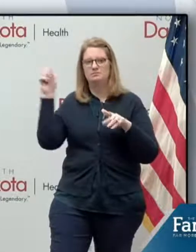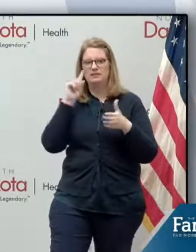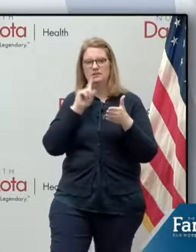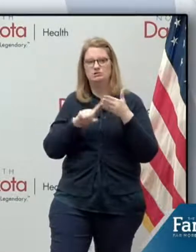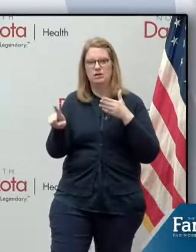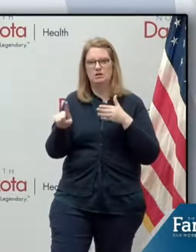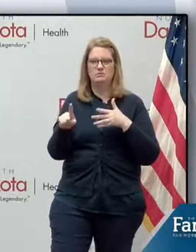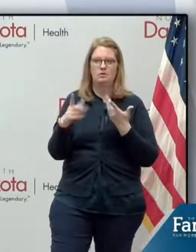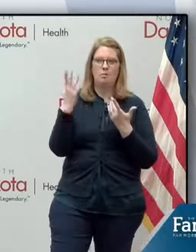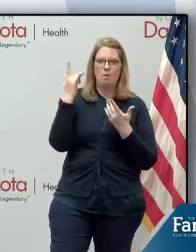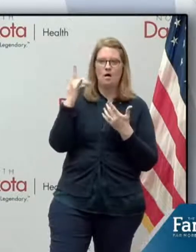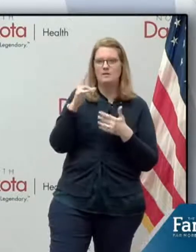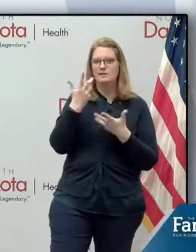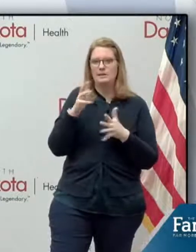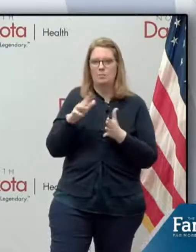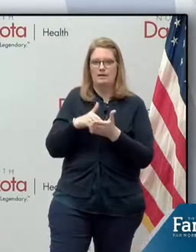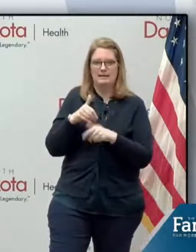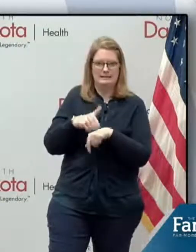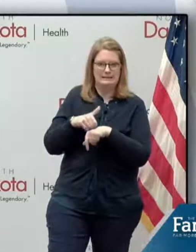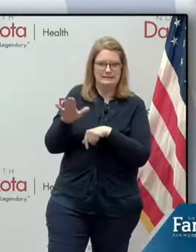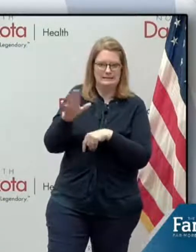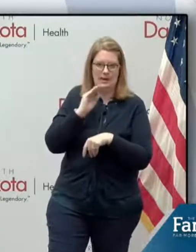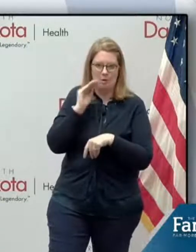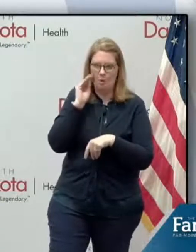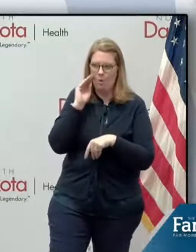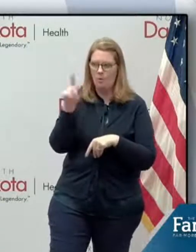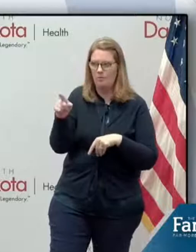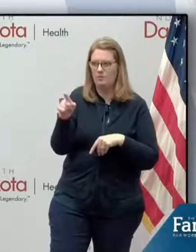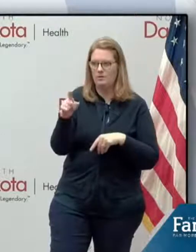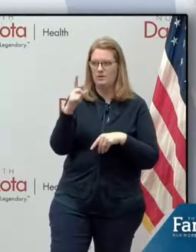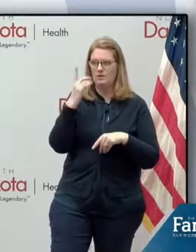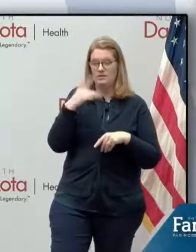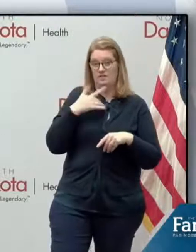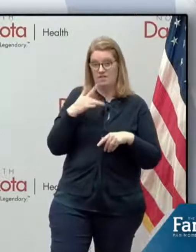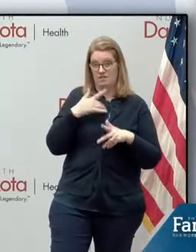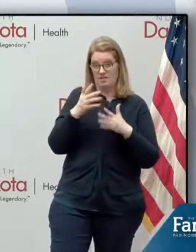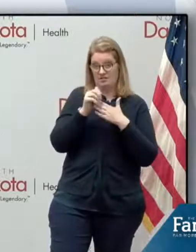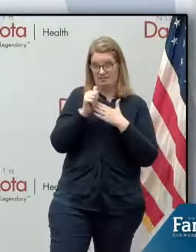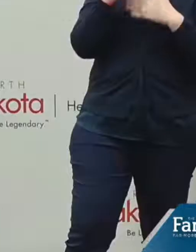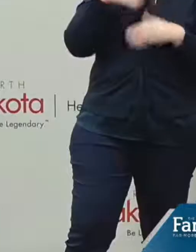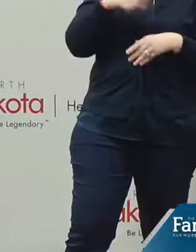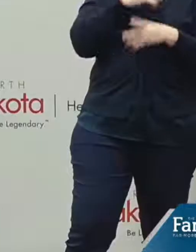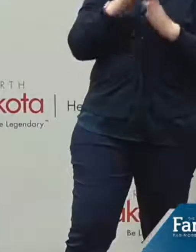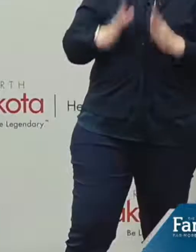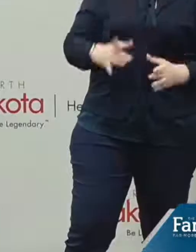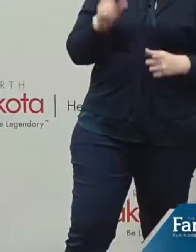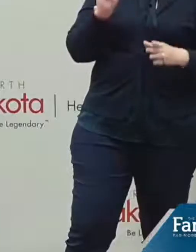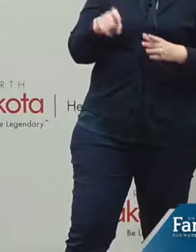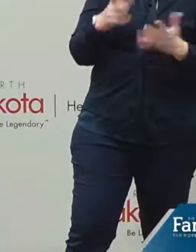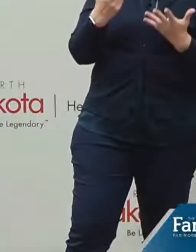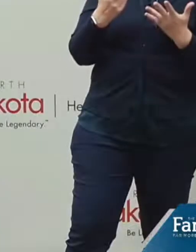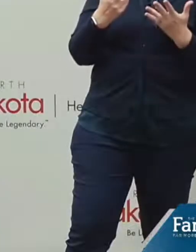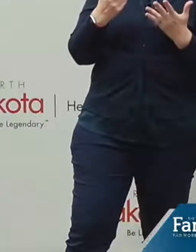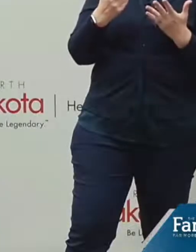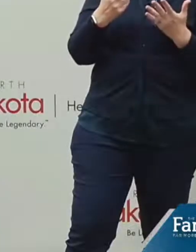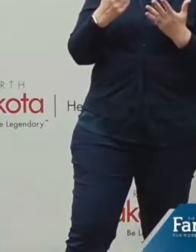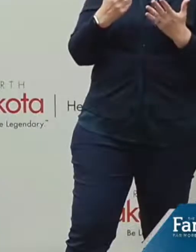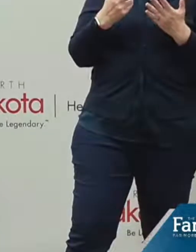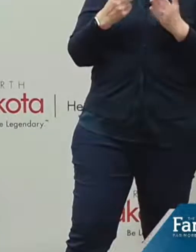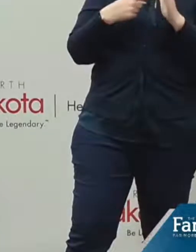you think that local leaders should be doing more to model safe behavior? Well, I did have a chance to read that, and I